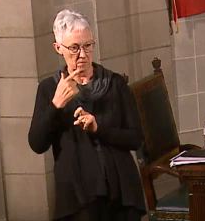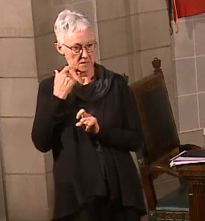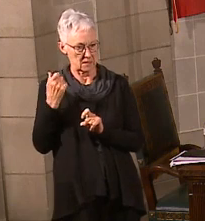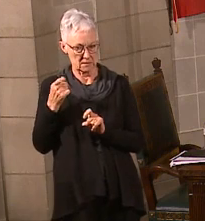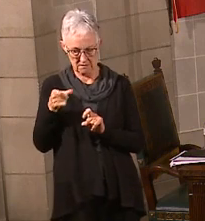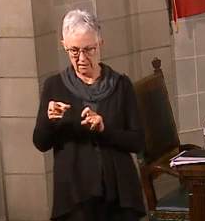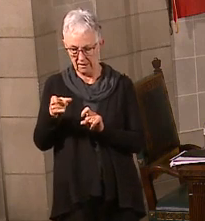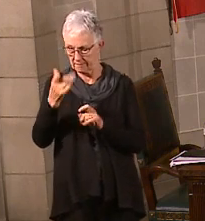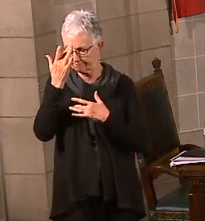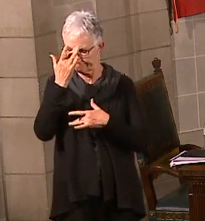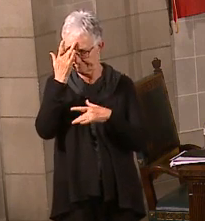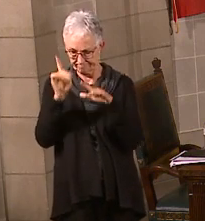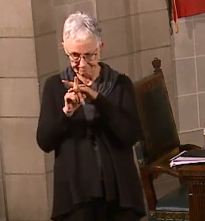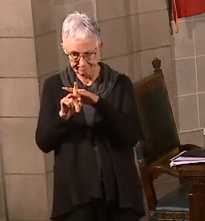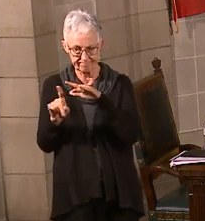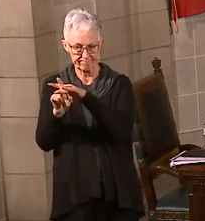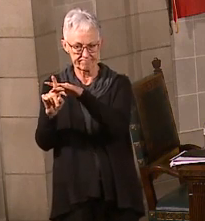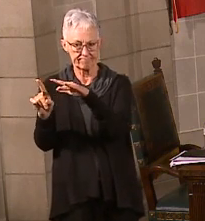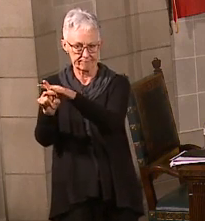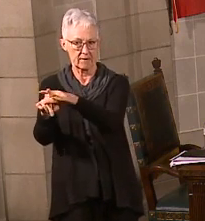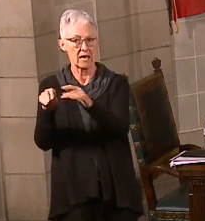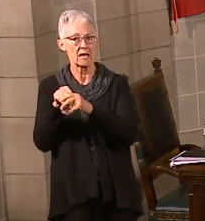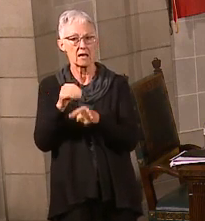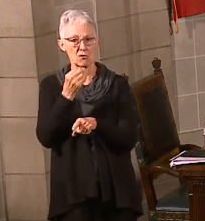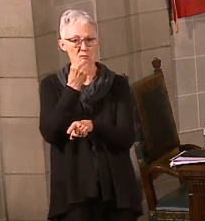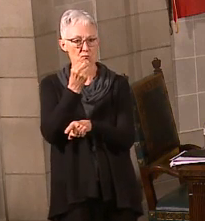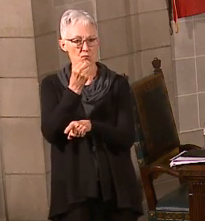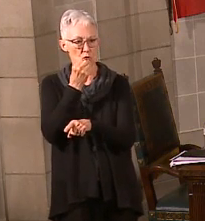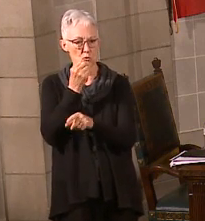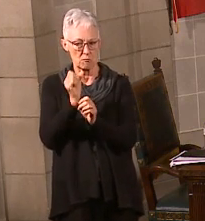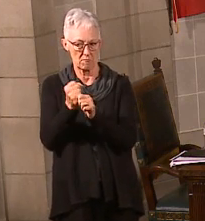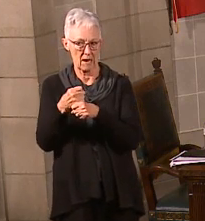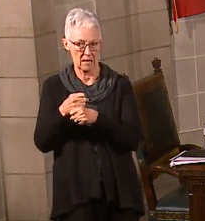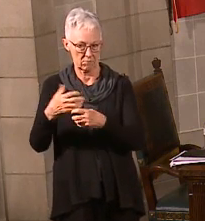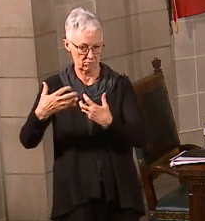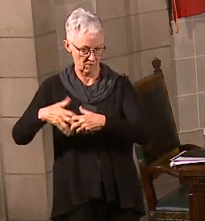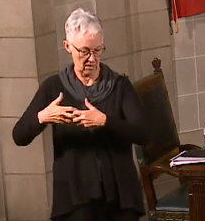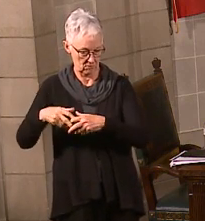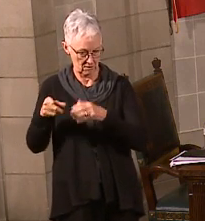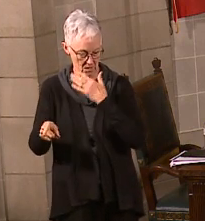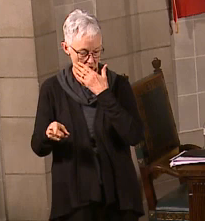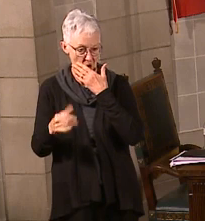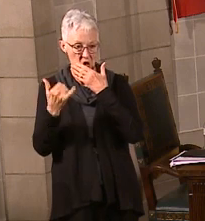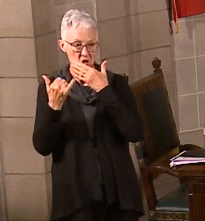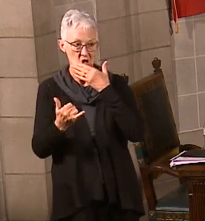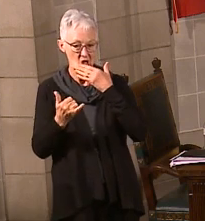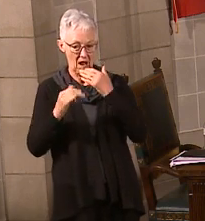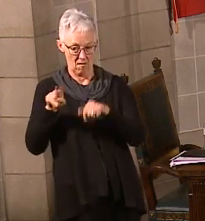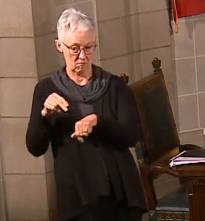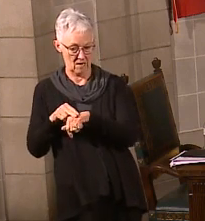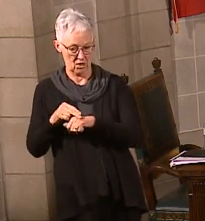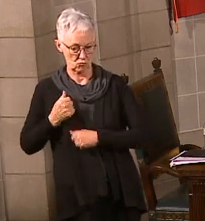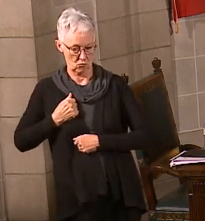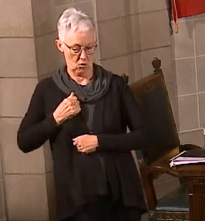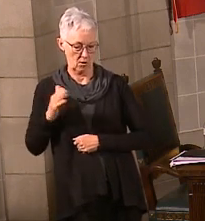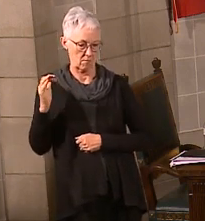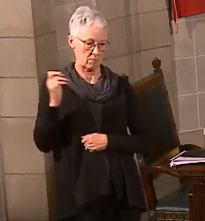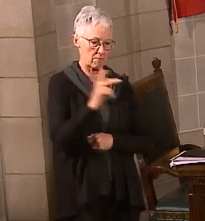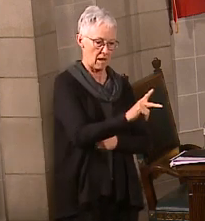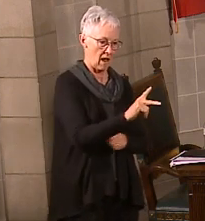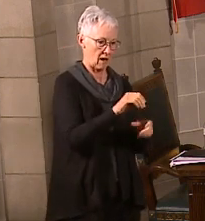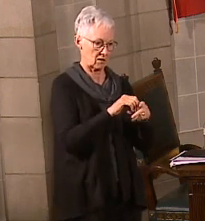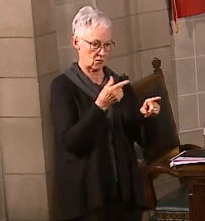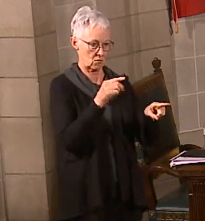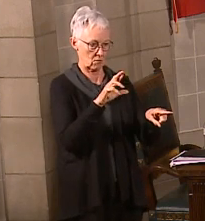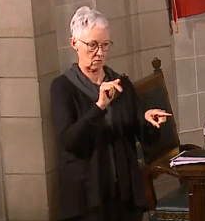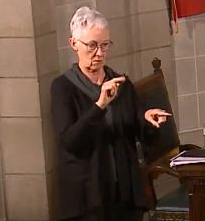again, associated with food processing plants. They're back in Grand Island doing testing. They'll be doing testing again in Grand Island at least through Saturday. So we're